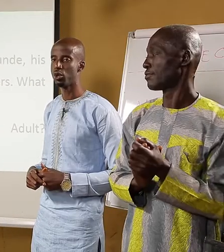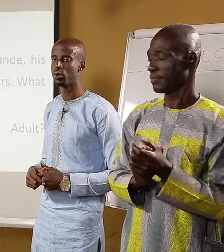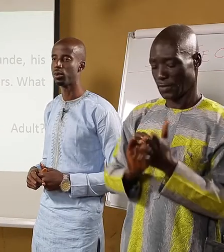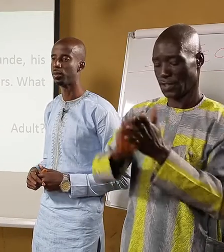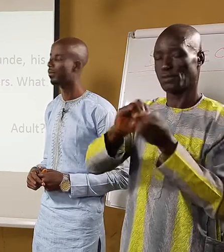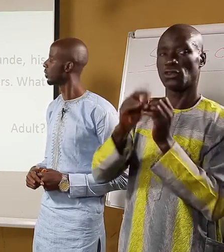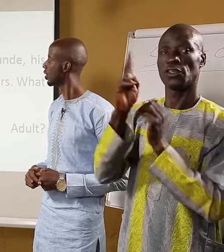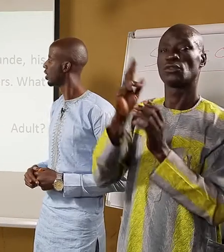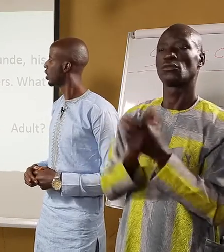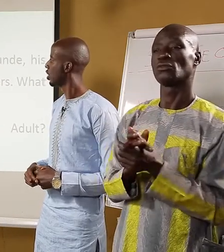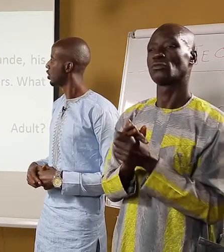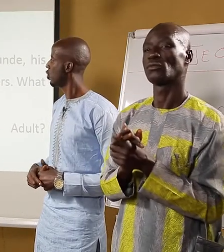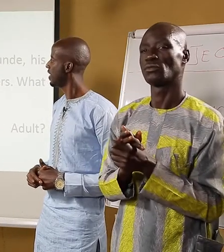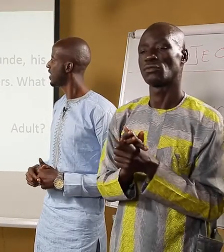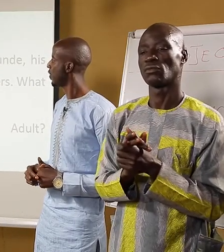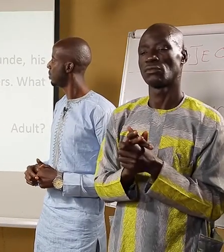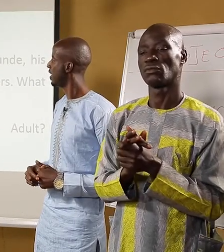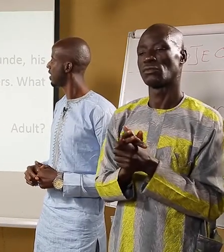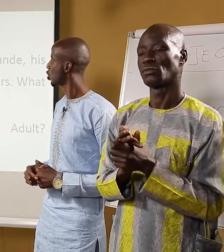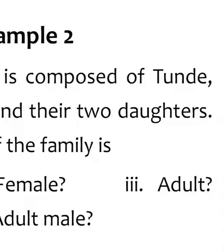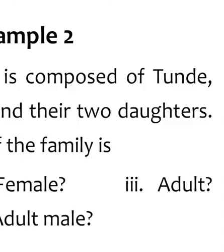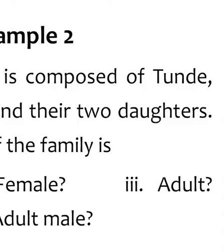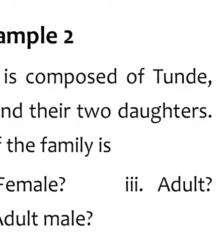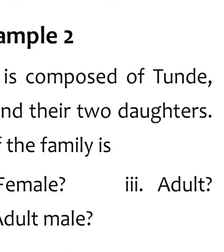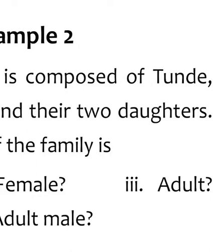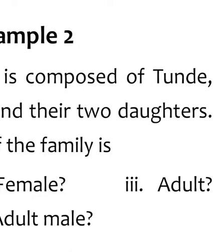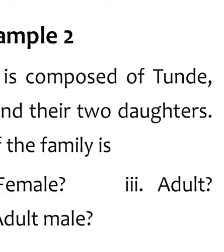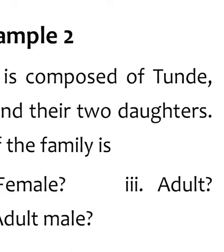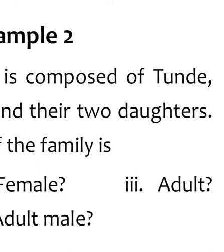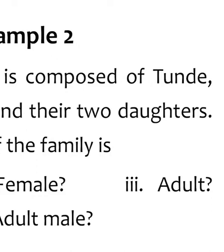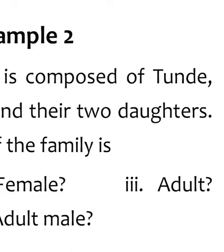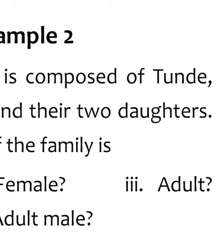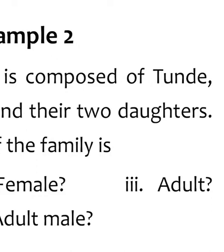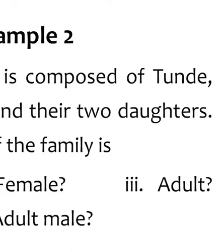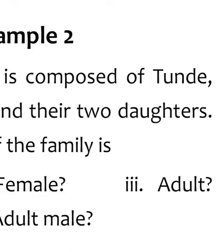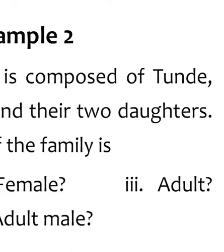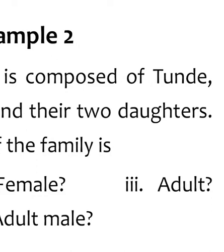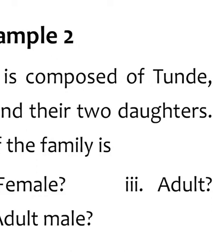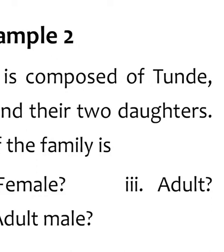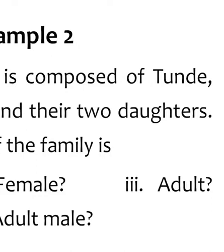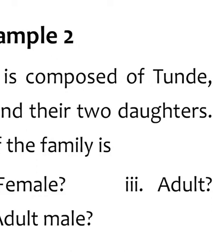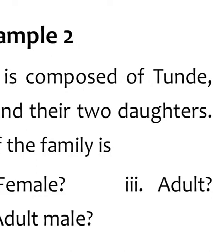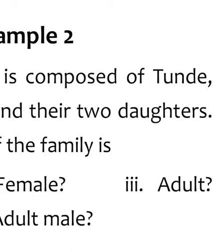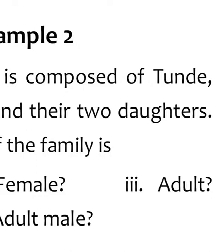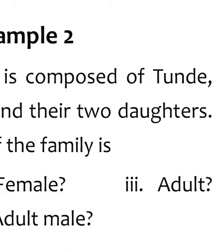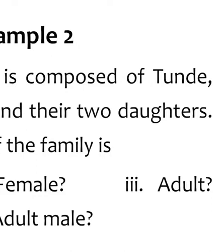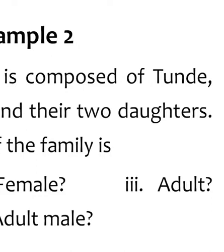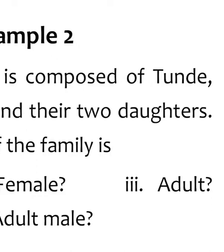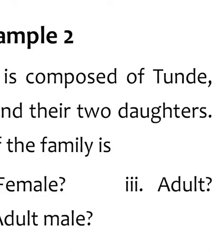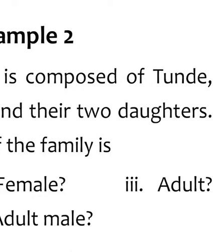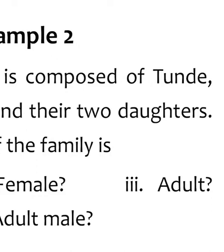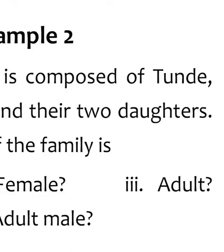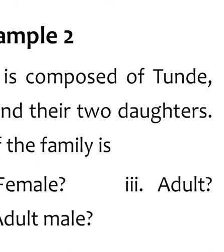Example 2. Tunde's family is composed of Tunde, his wife, their